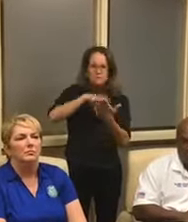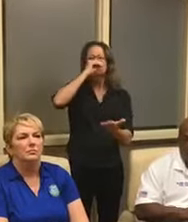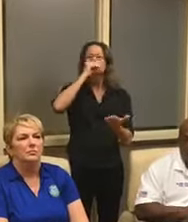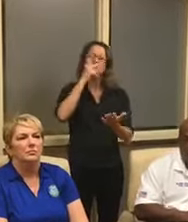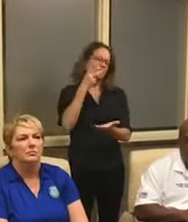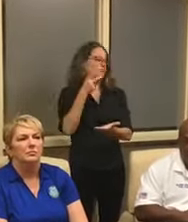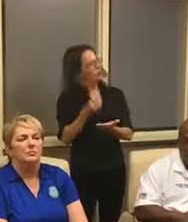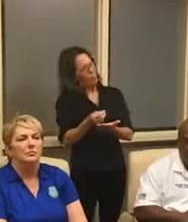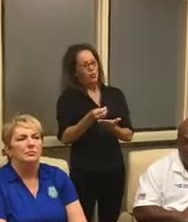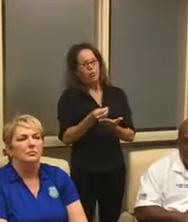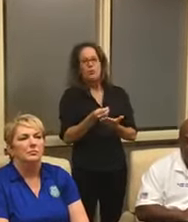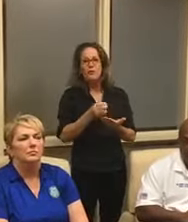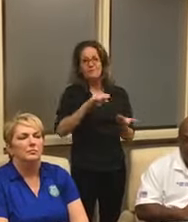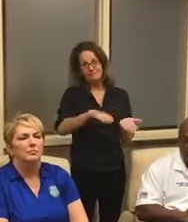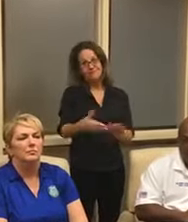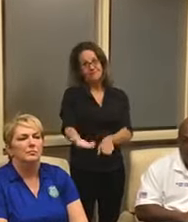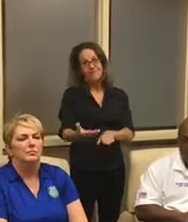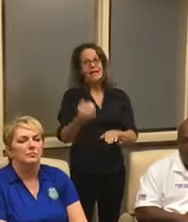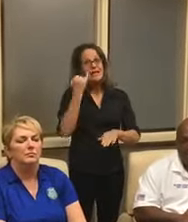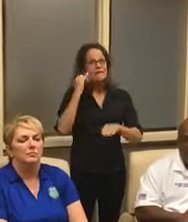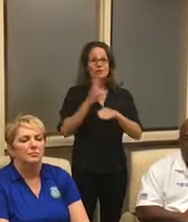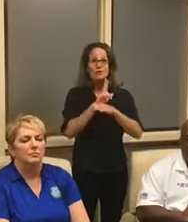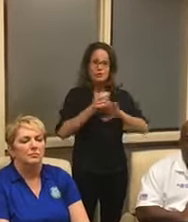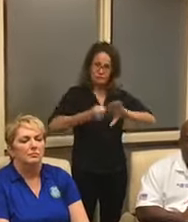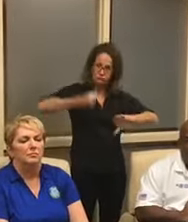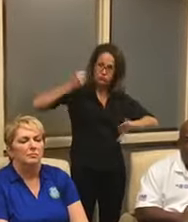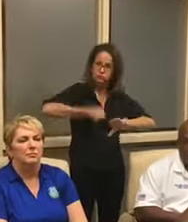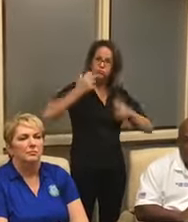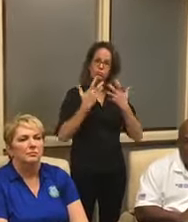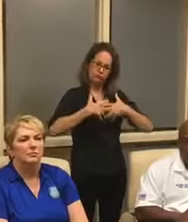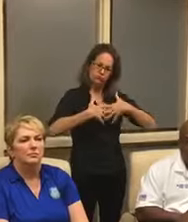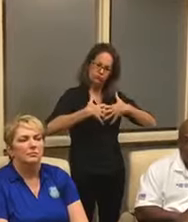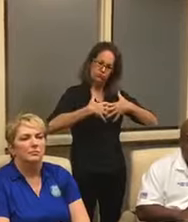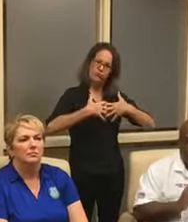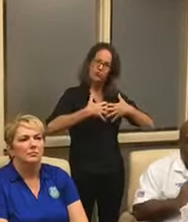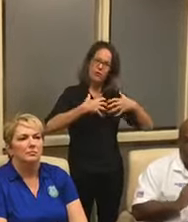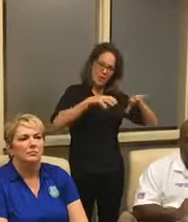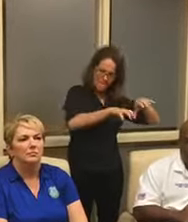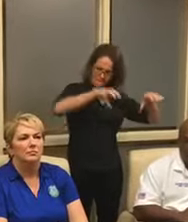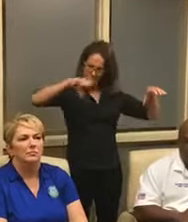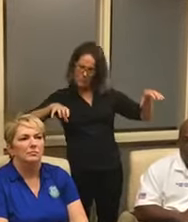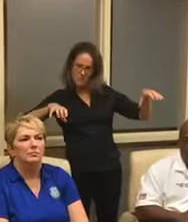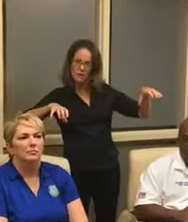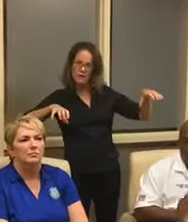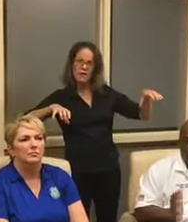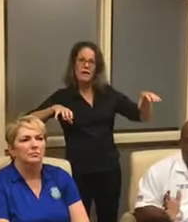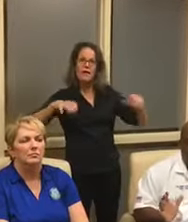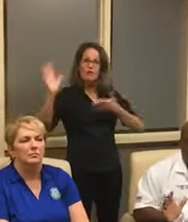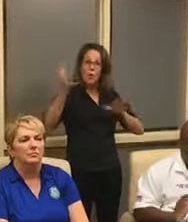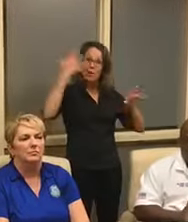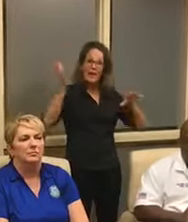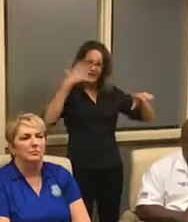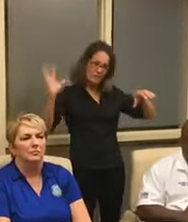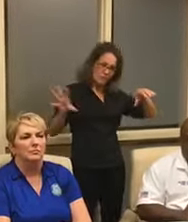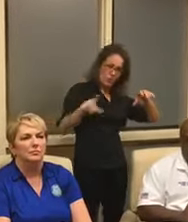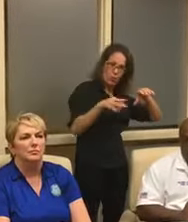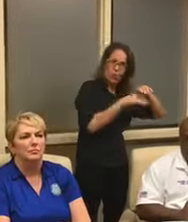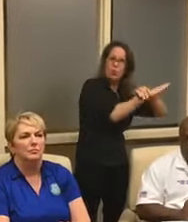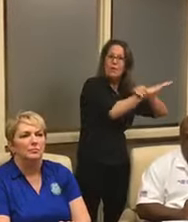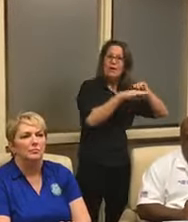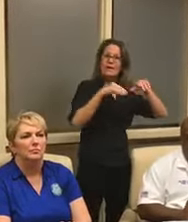poisoning. So if you're using a generator, please, please, please, away from the home, downwind from your home so that this wind doesn't blow the smoke